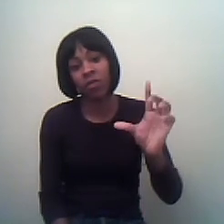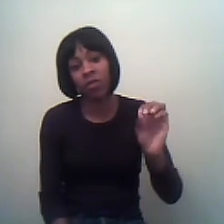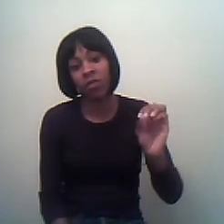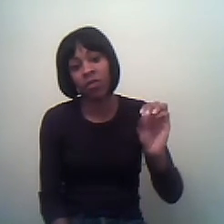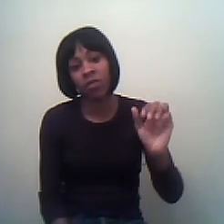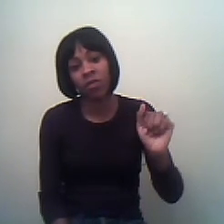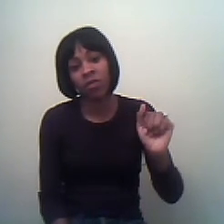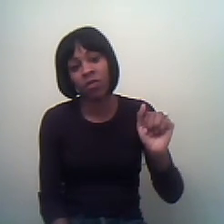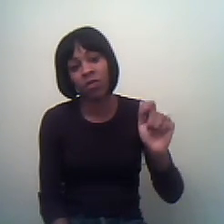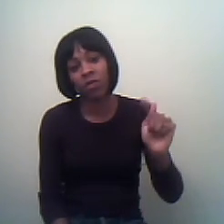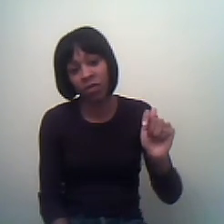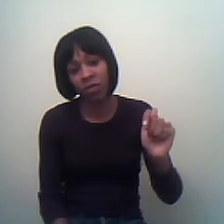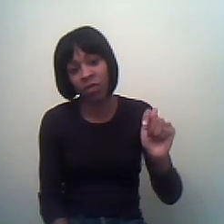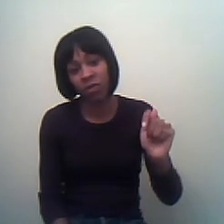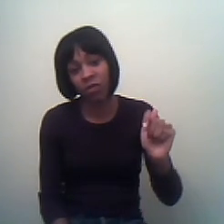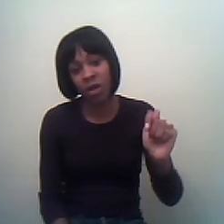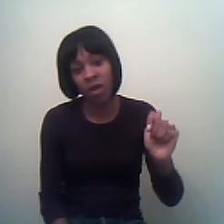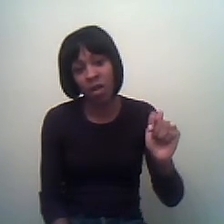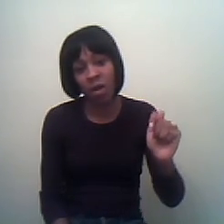That's the ideal condition.